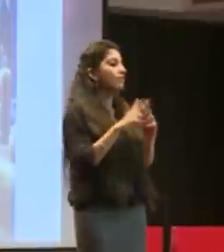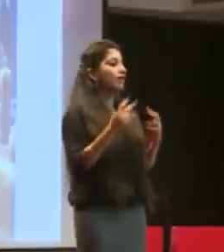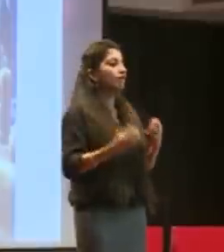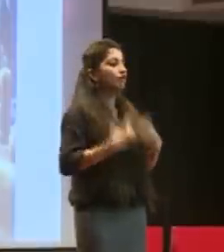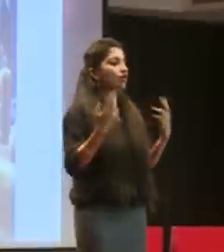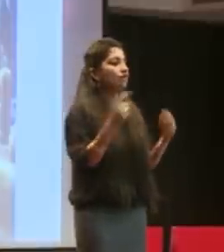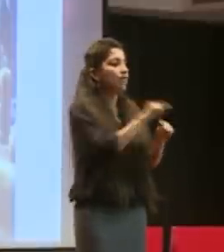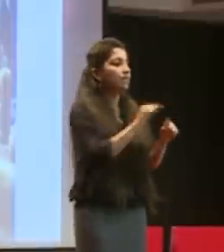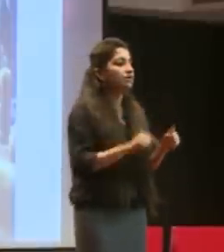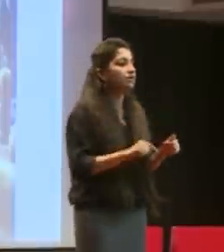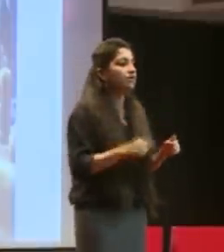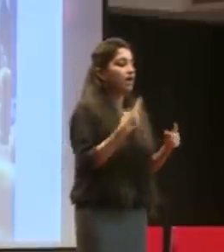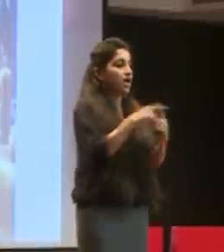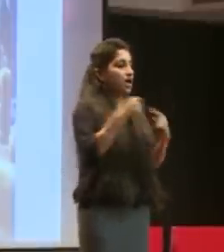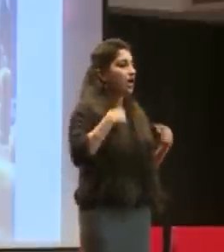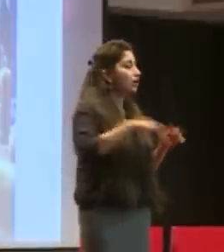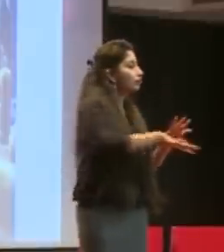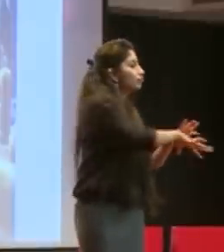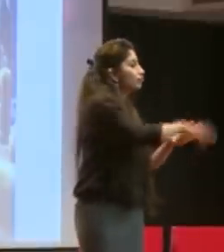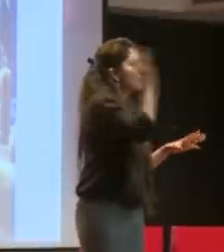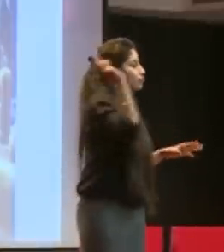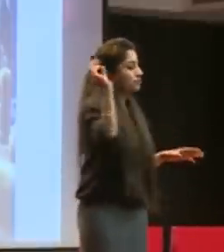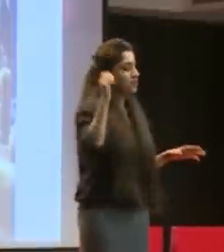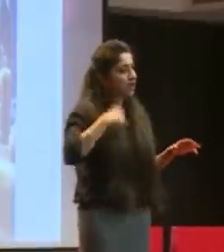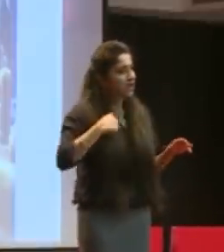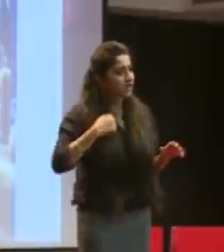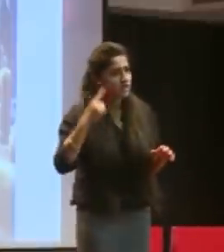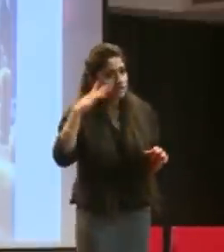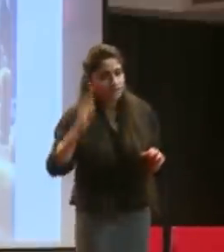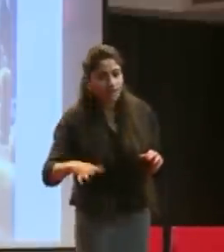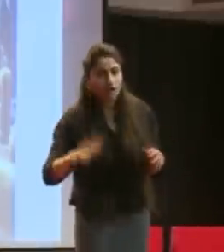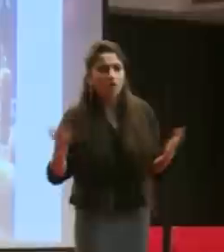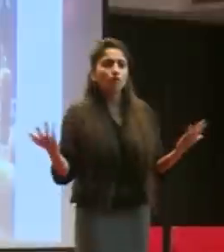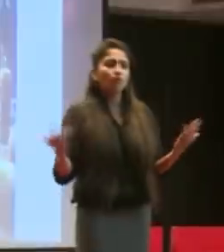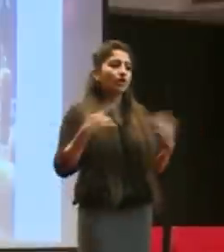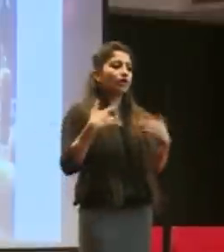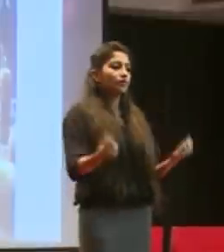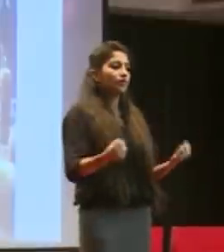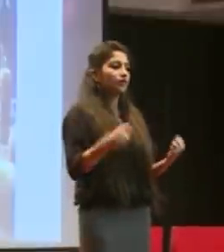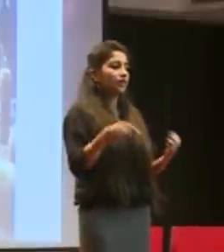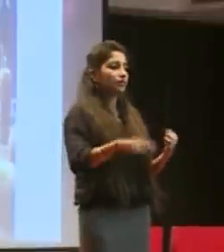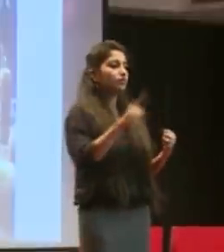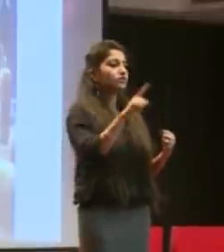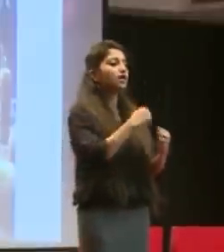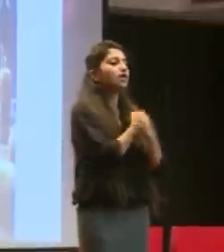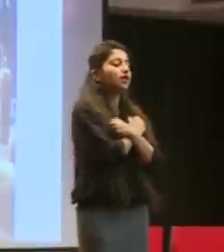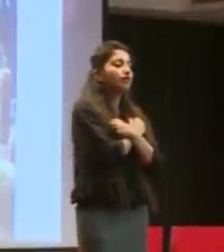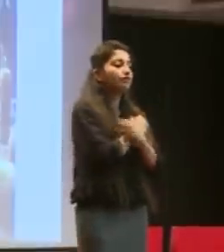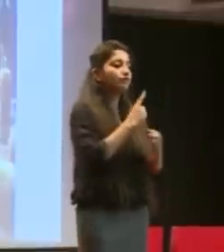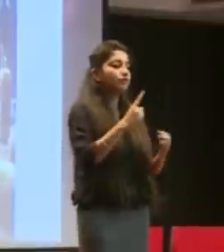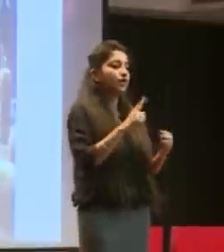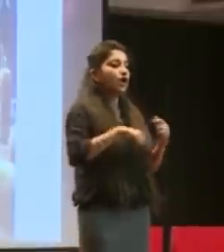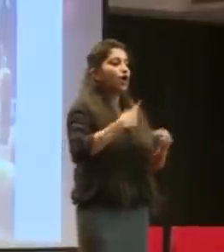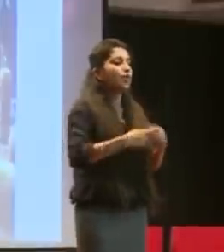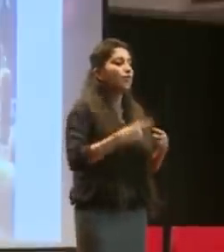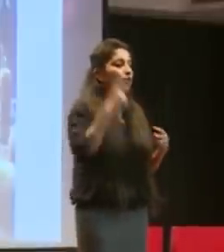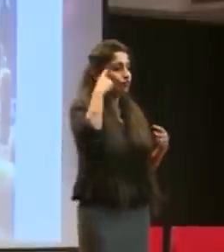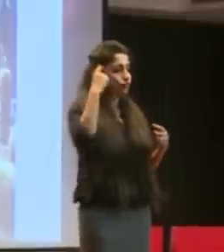numbers, and statistics did not really convince me. For me, it was about